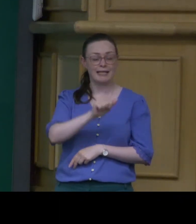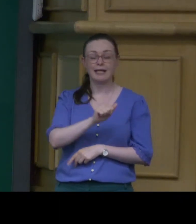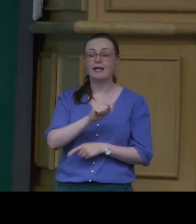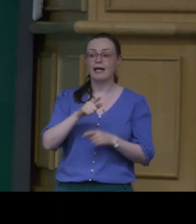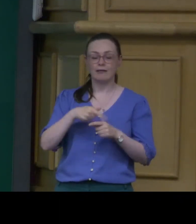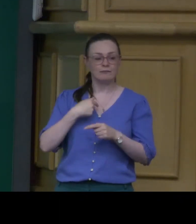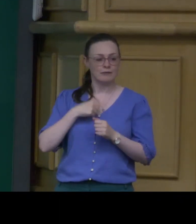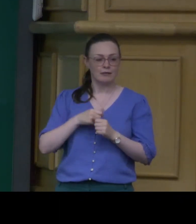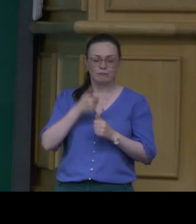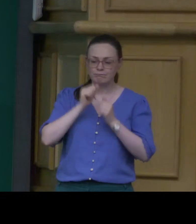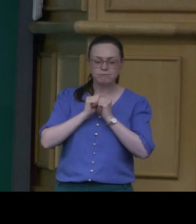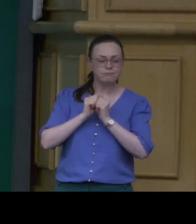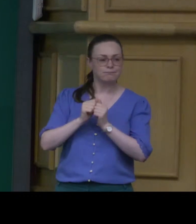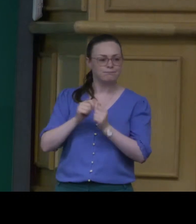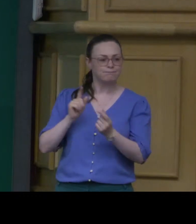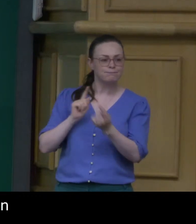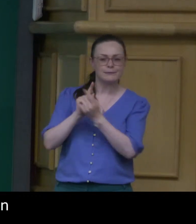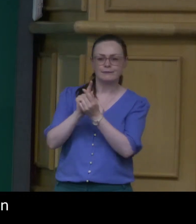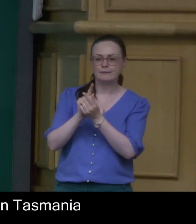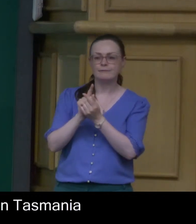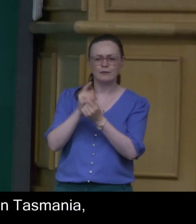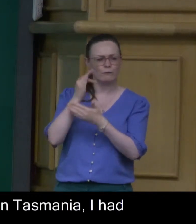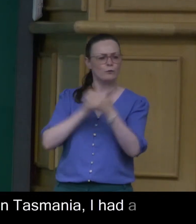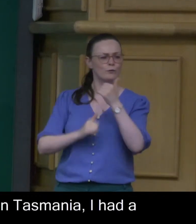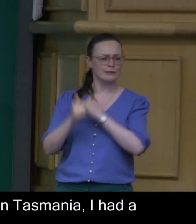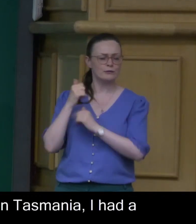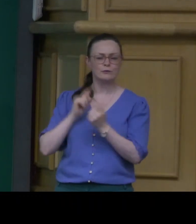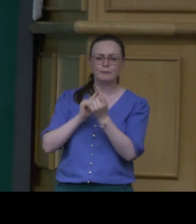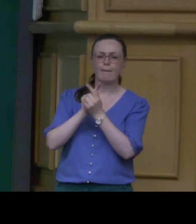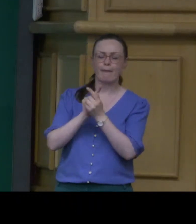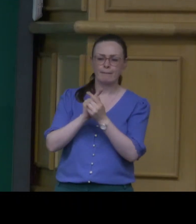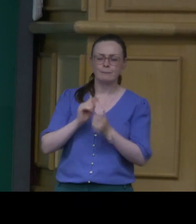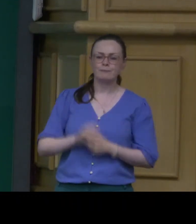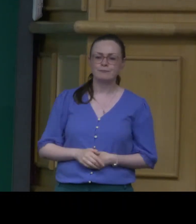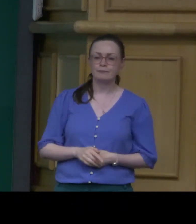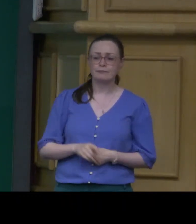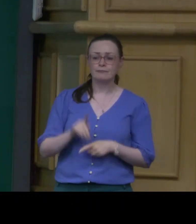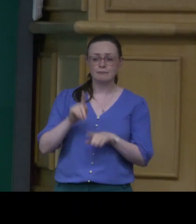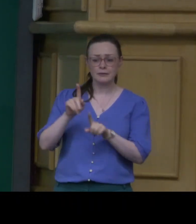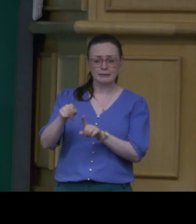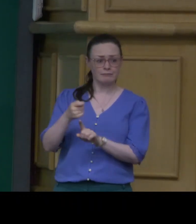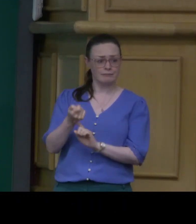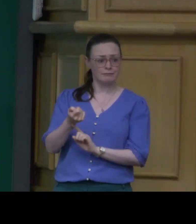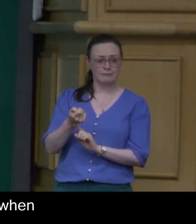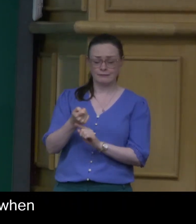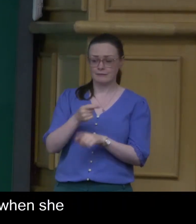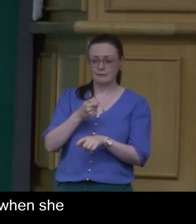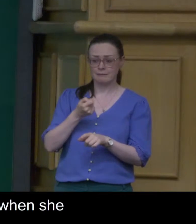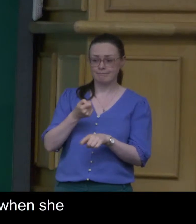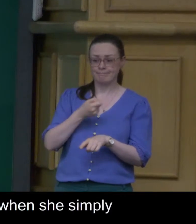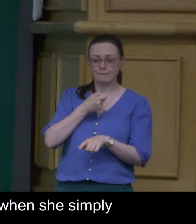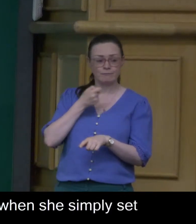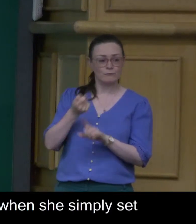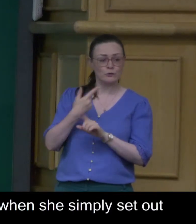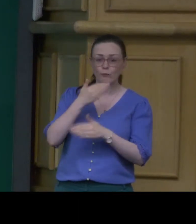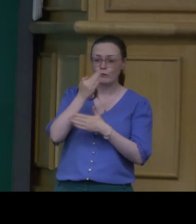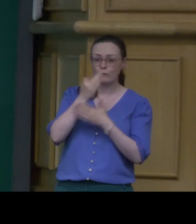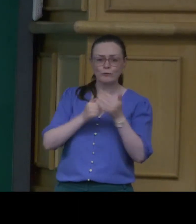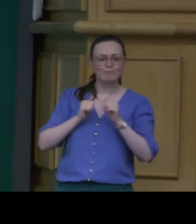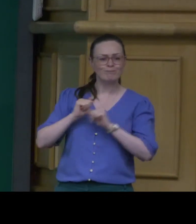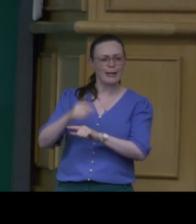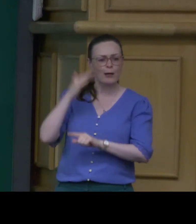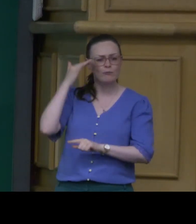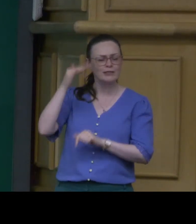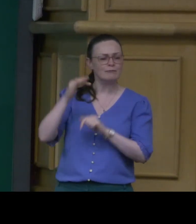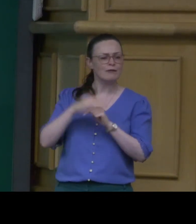said, I had the great privilege of meeting her some few years ago when she simply set out some of the underlying principles